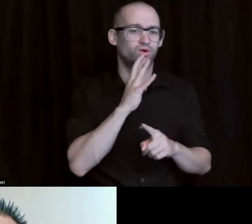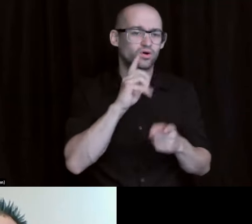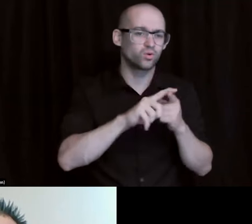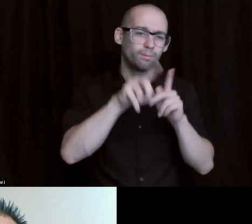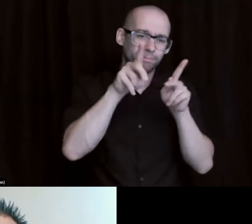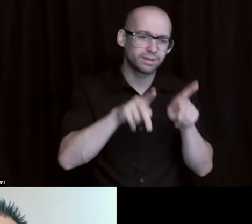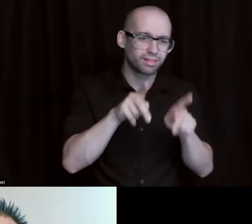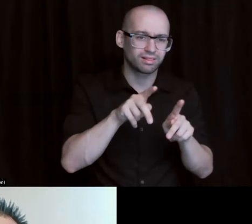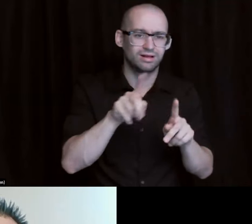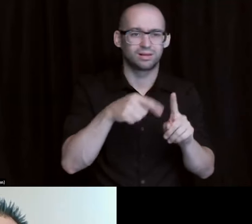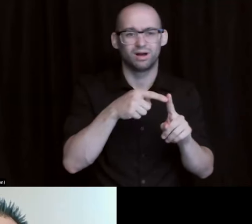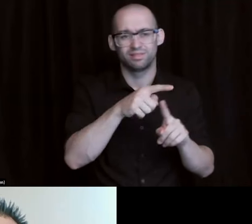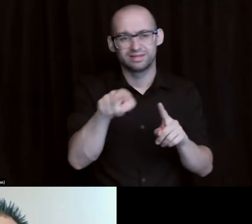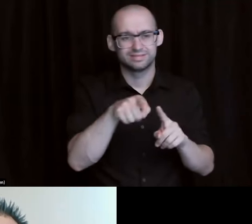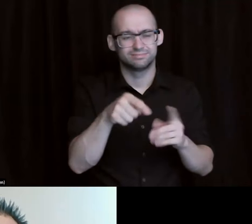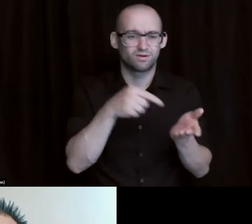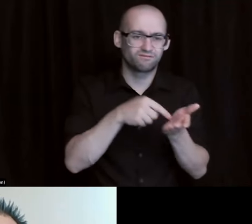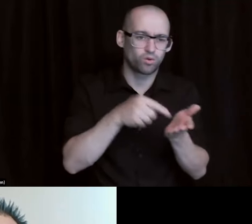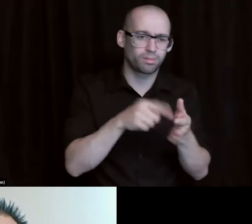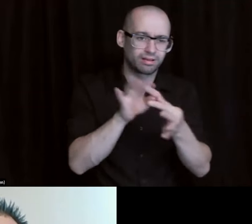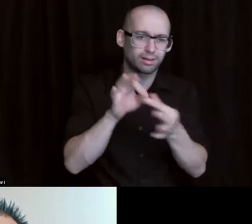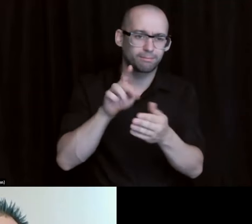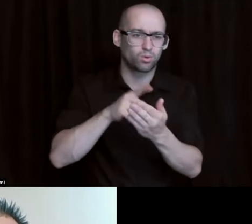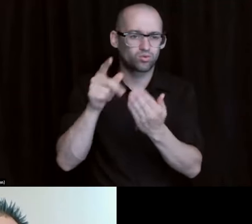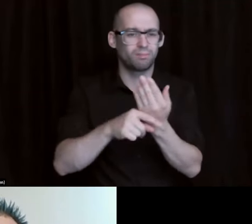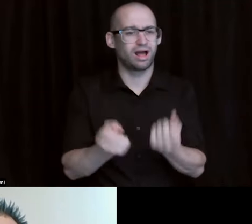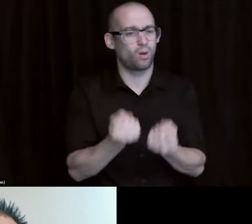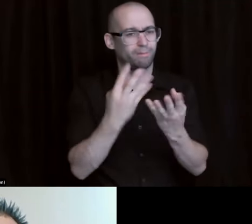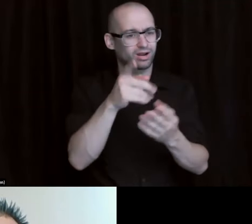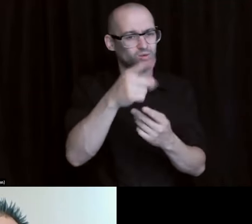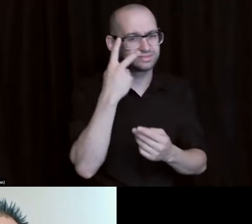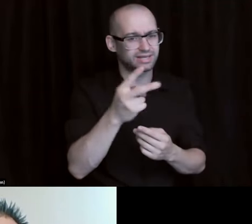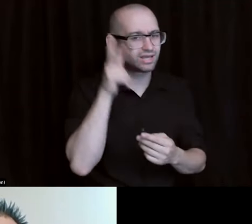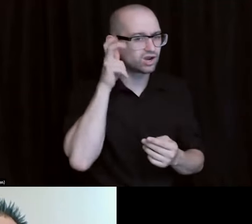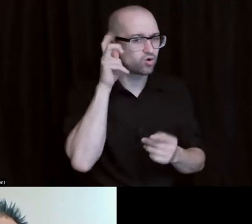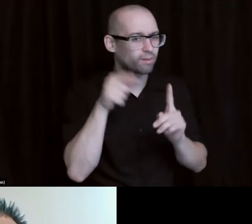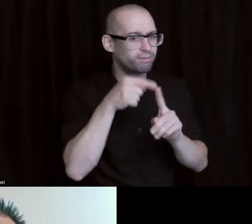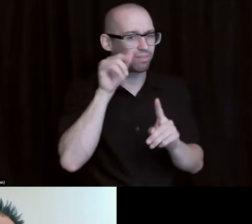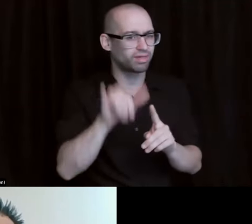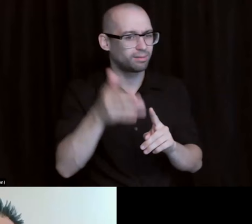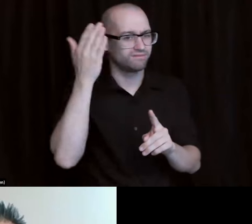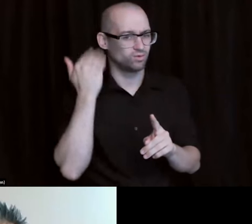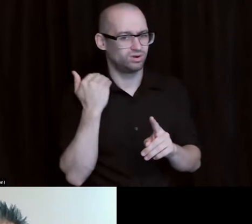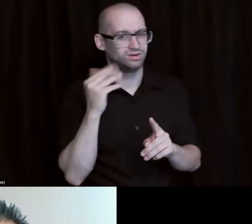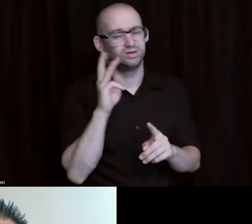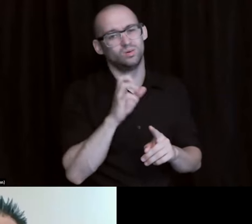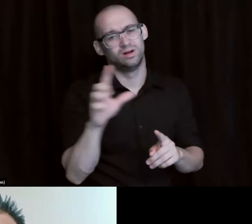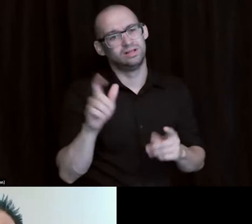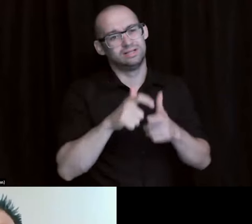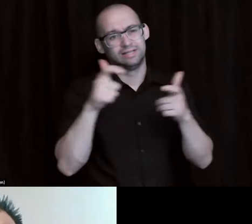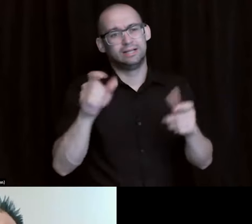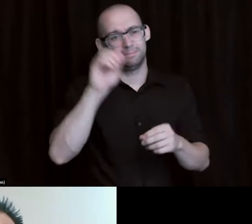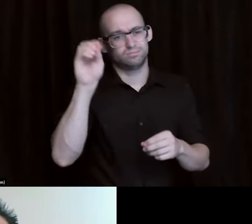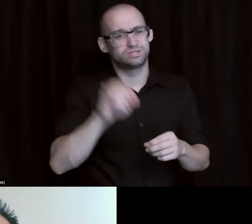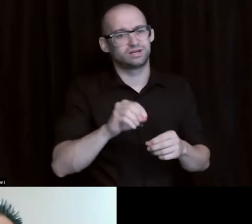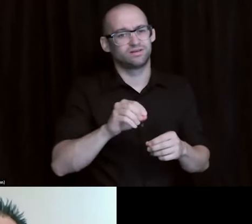events about the Affordable Connectivity Program, how many are you seeing had even heard about it before? Oh, there's a large percentage